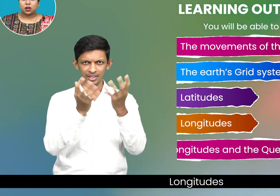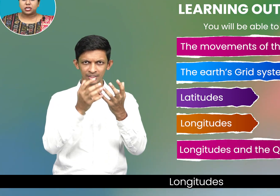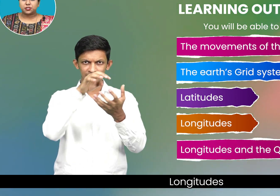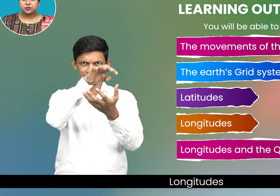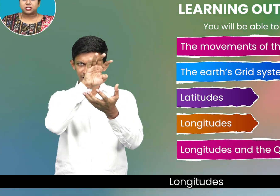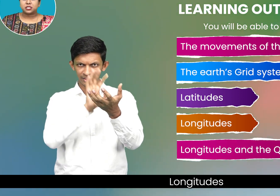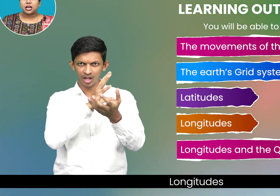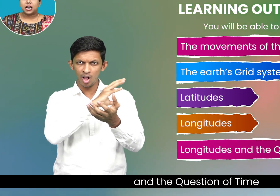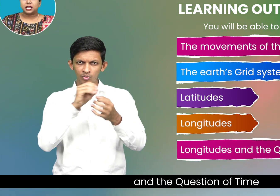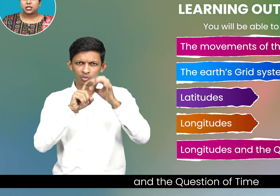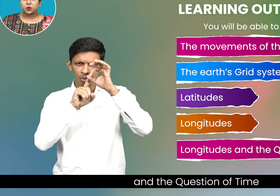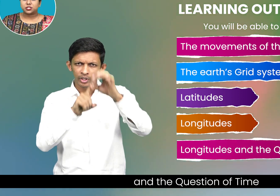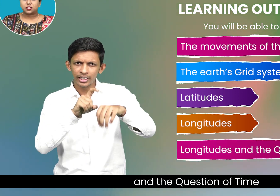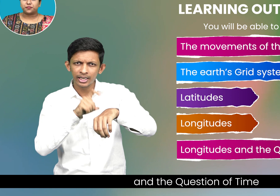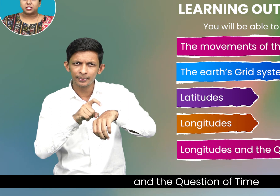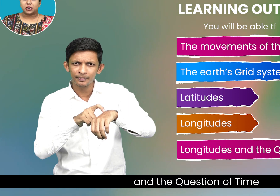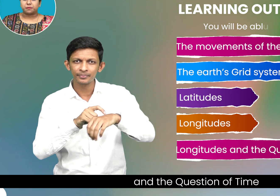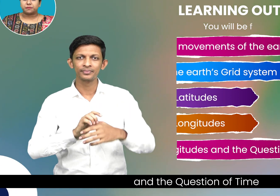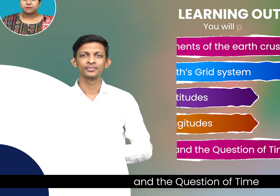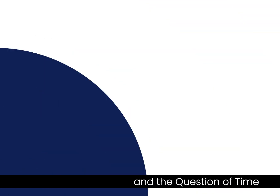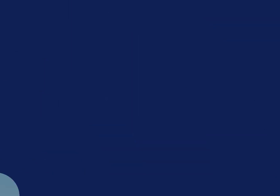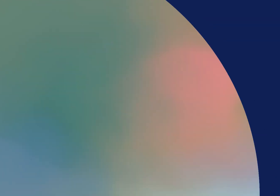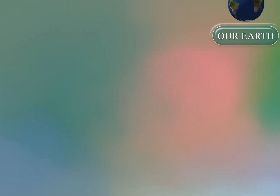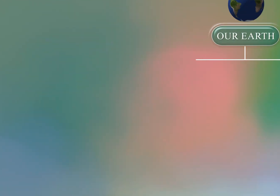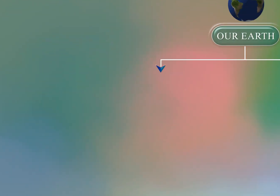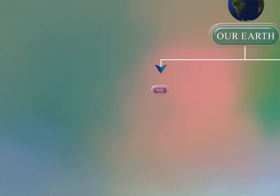Longitudes. Longitudes and the question of the time.